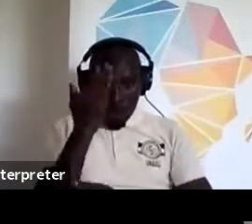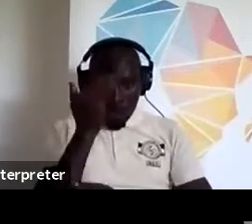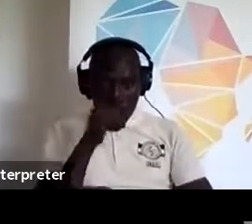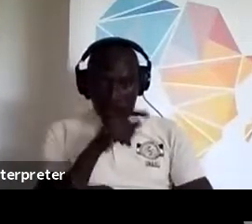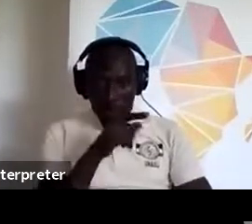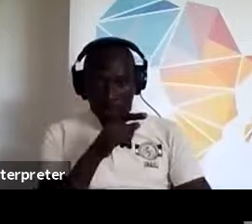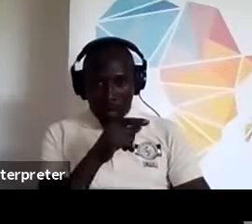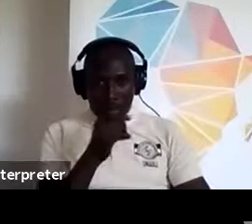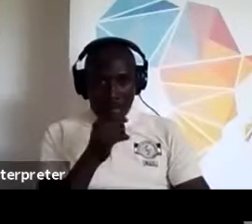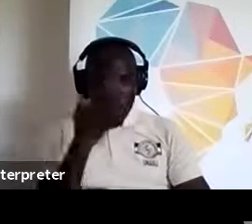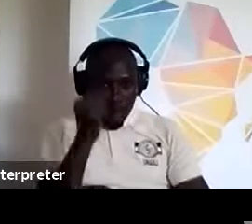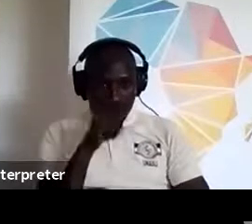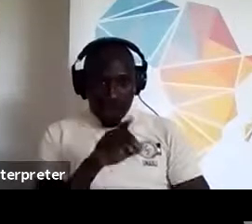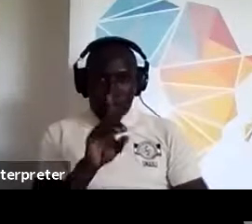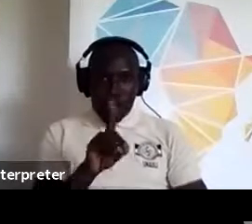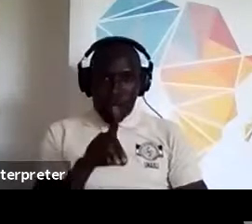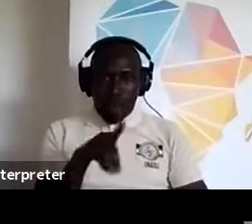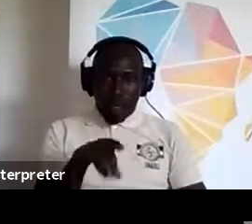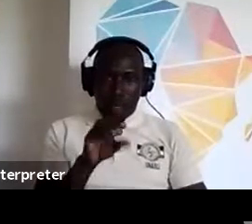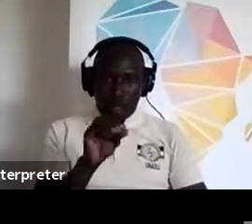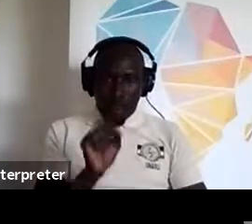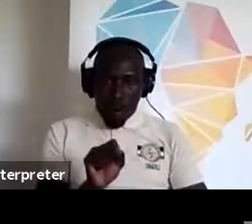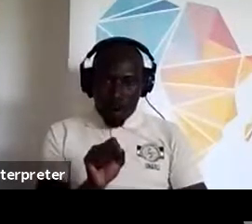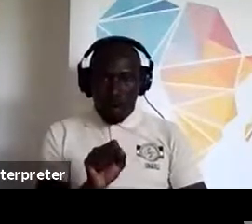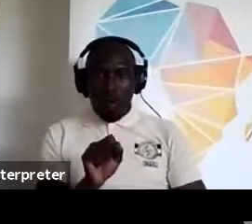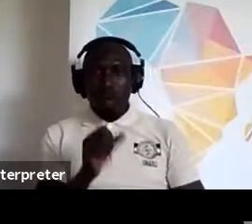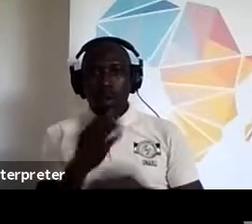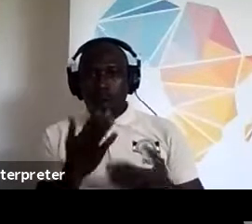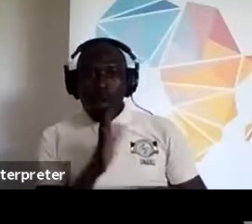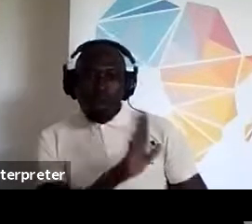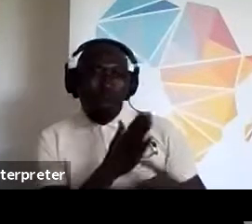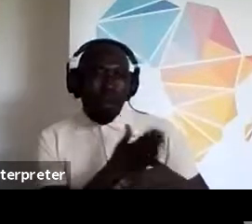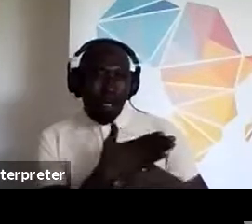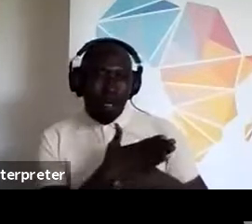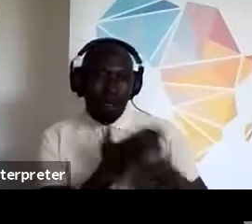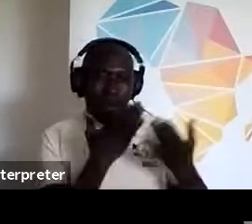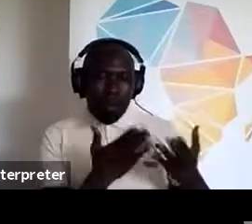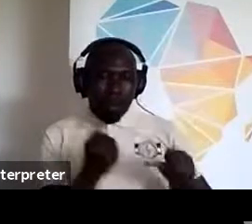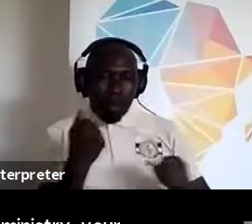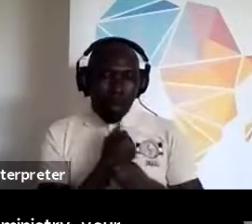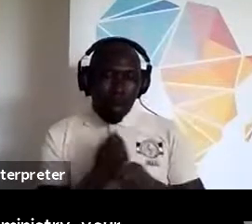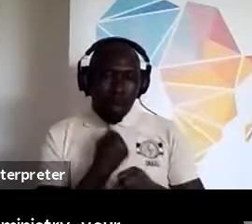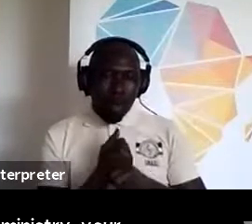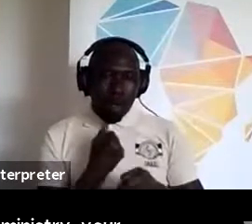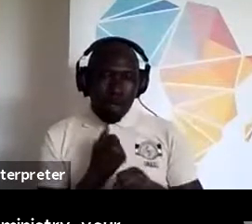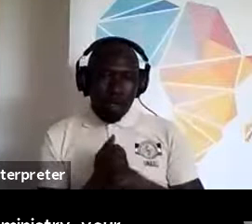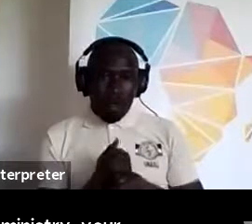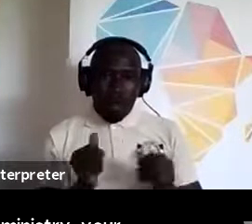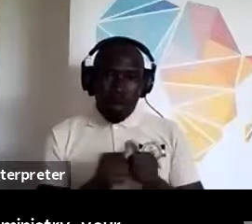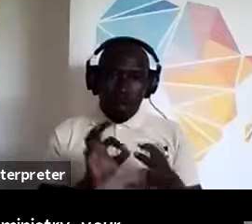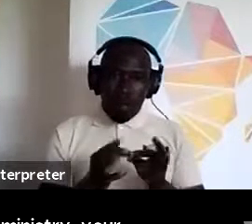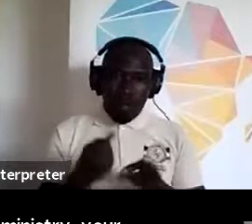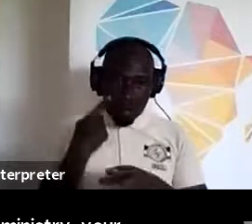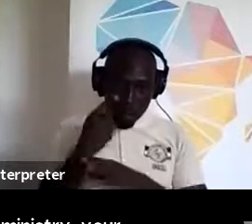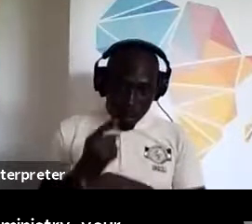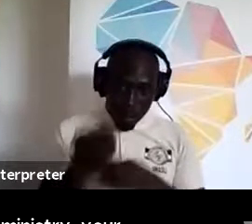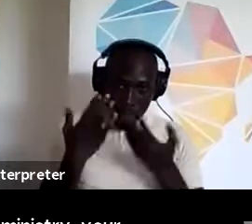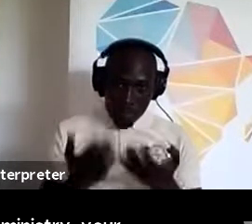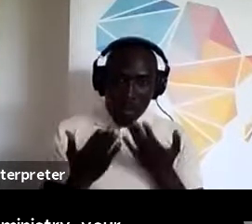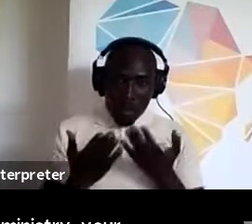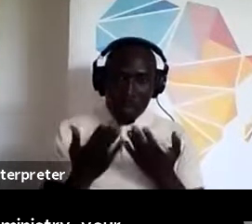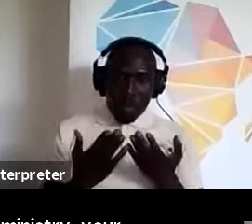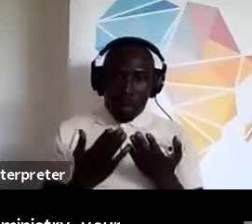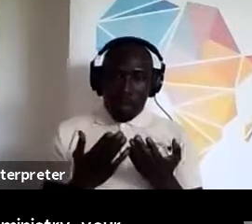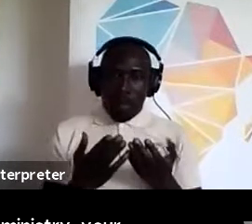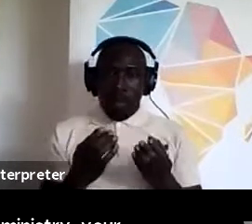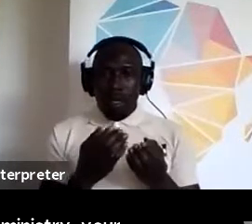as DPOs or ministry, your ministry, worked with these people to ensure that at least the main